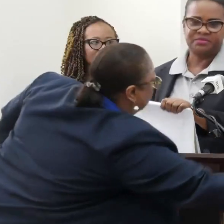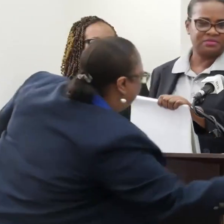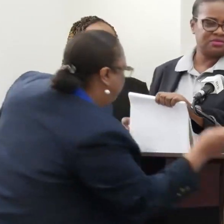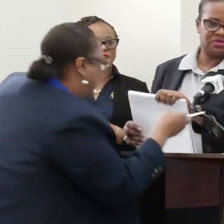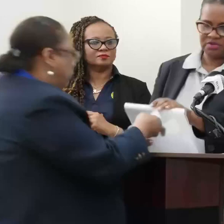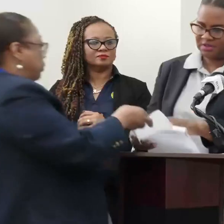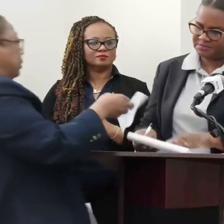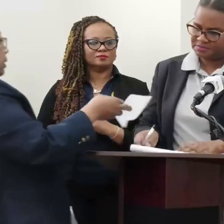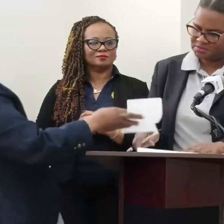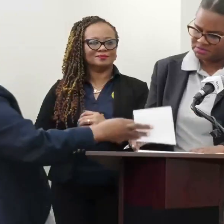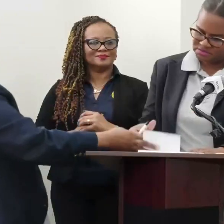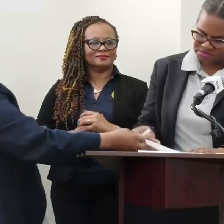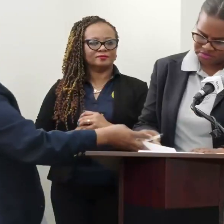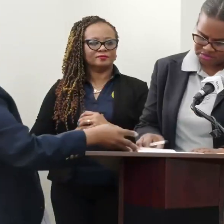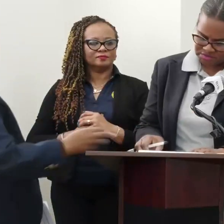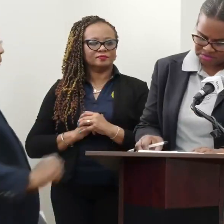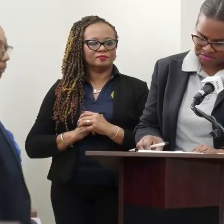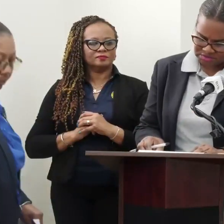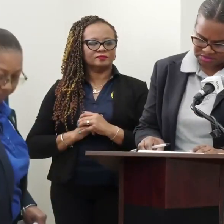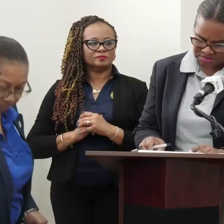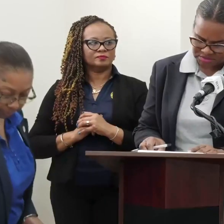I could... Okay.